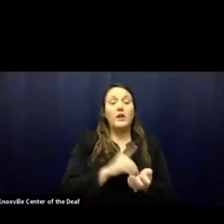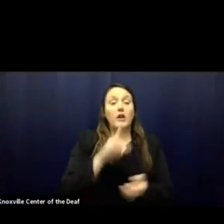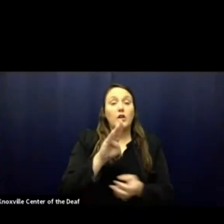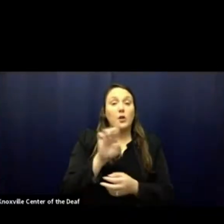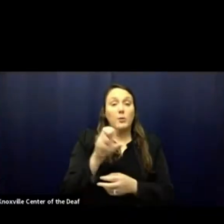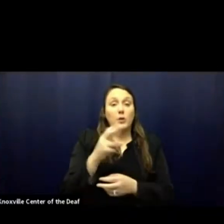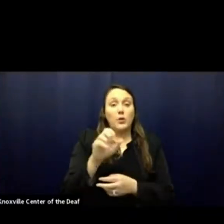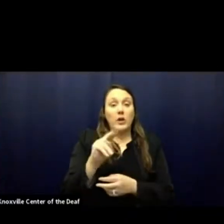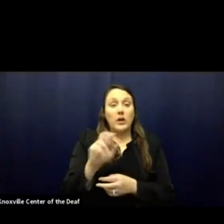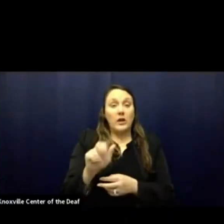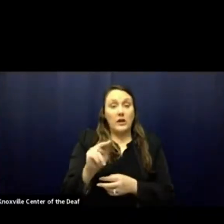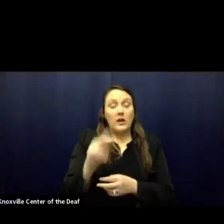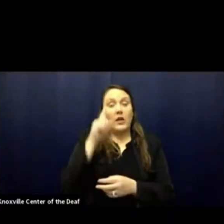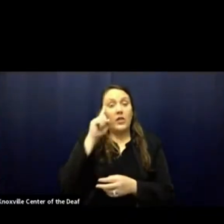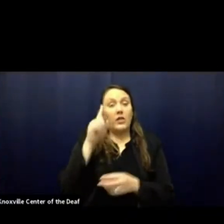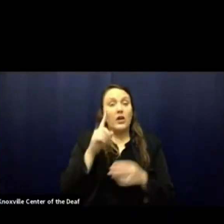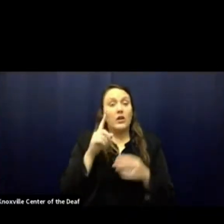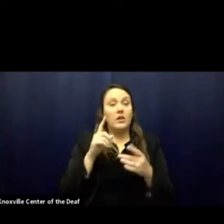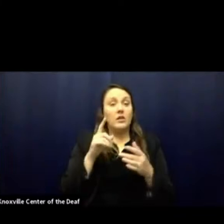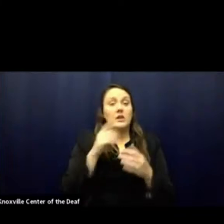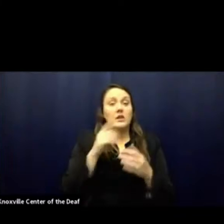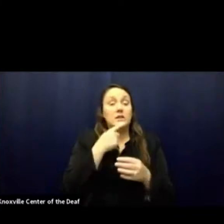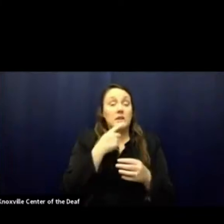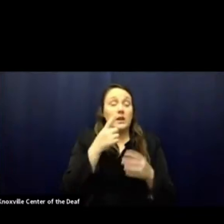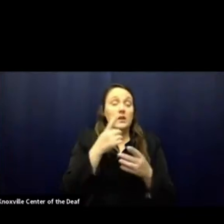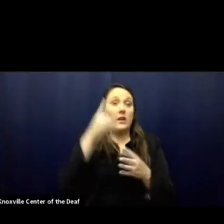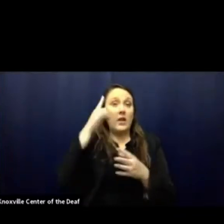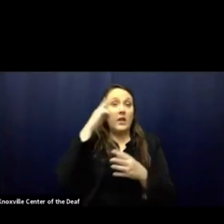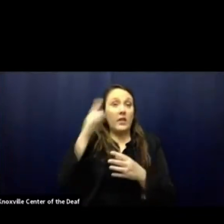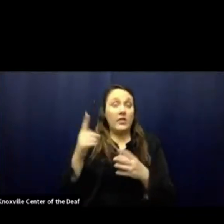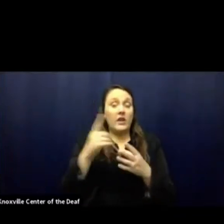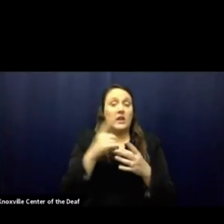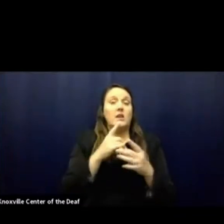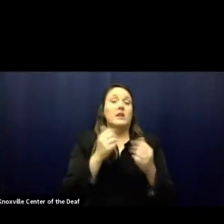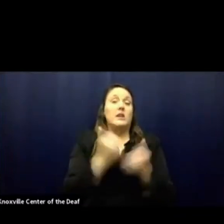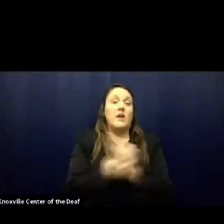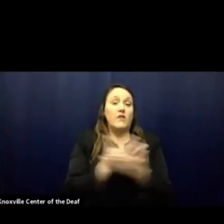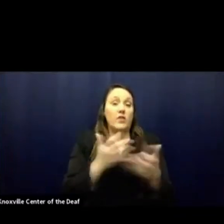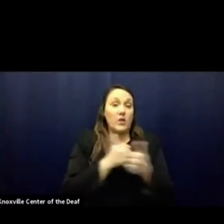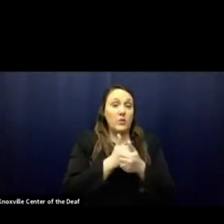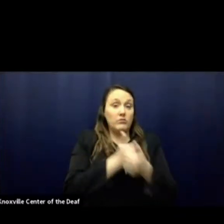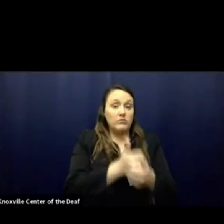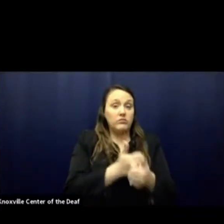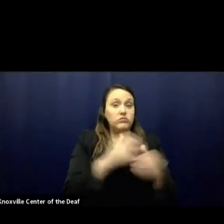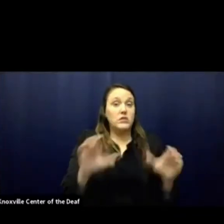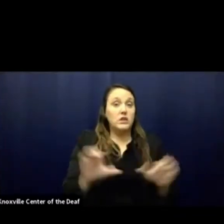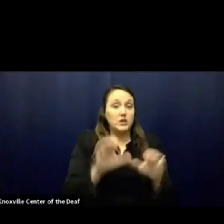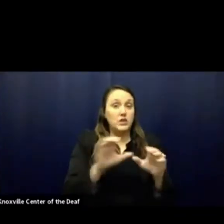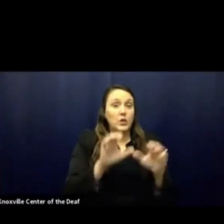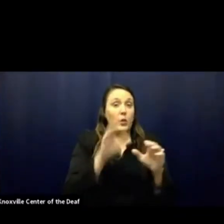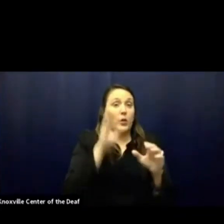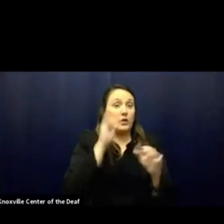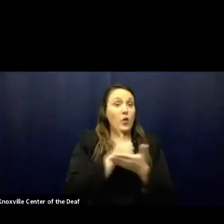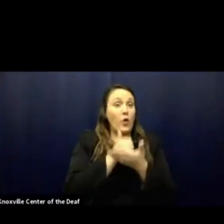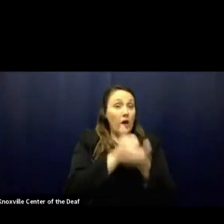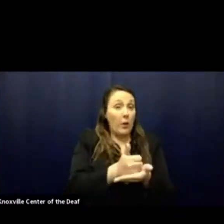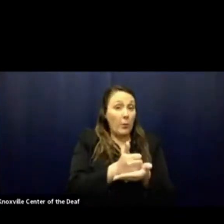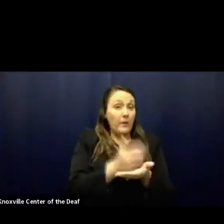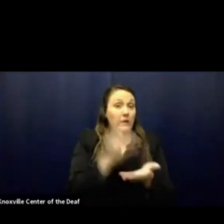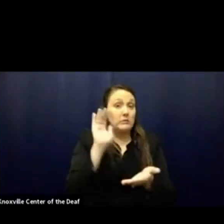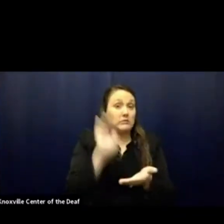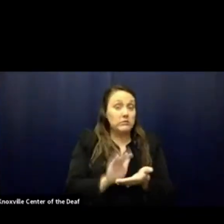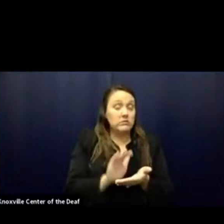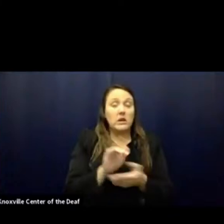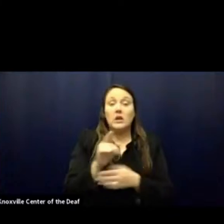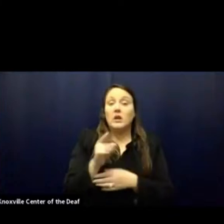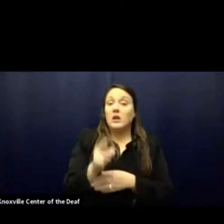health measures and orders were working as hoped, but that these measures would need to remain in place for the foreseeable future. Could you speak to that?